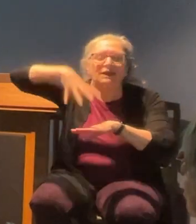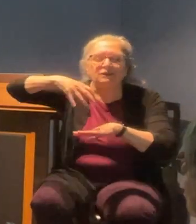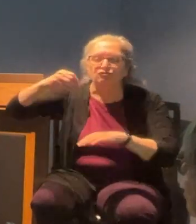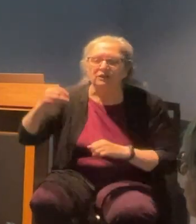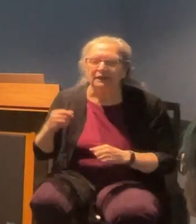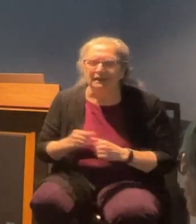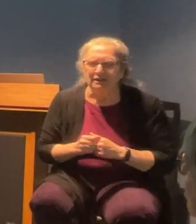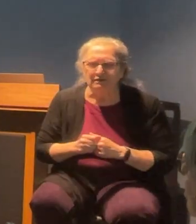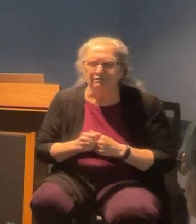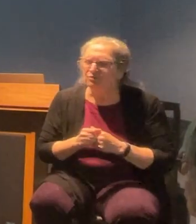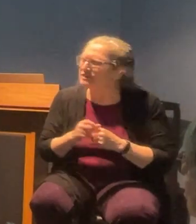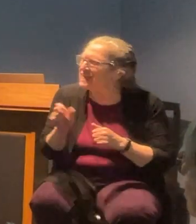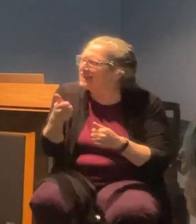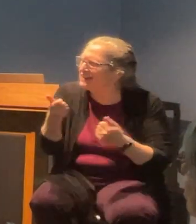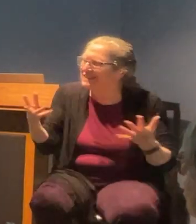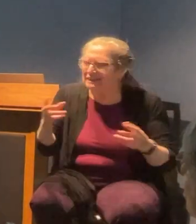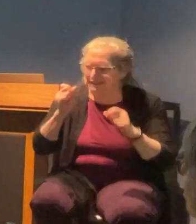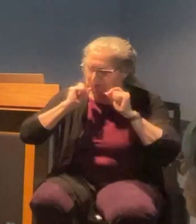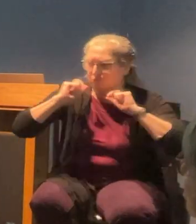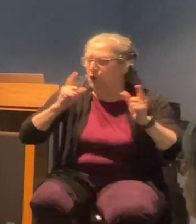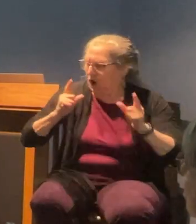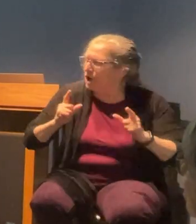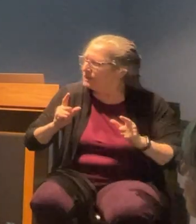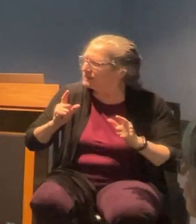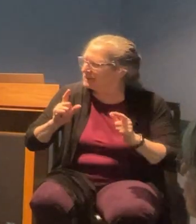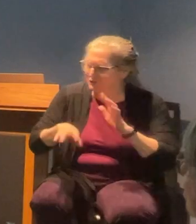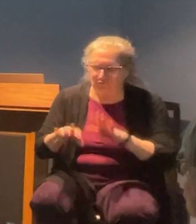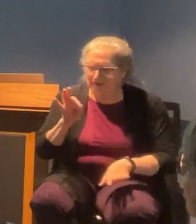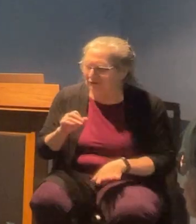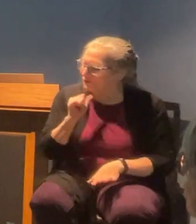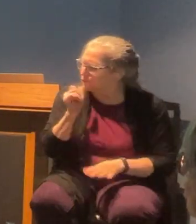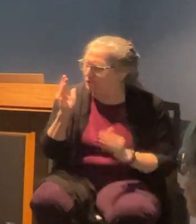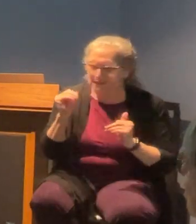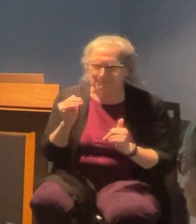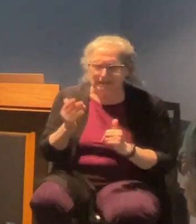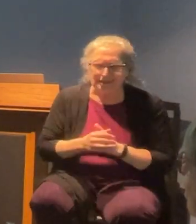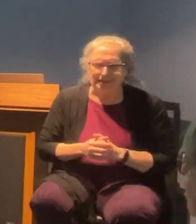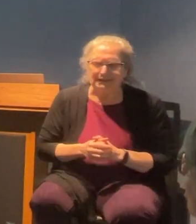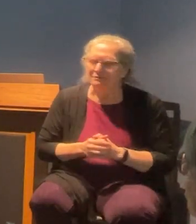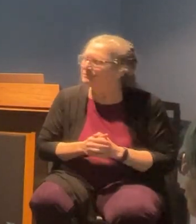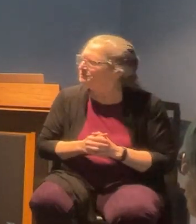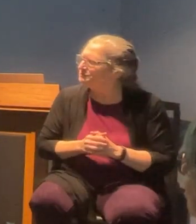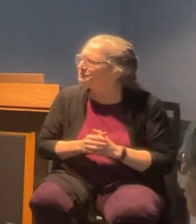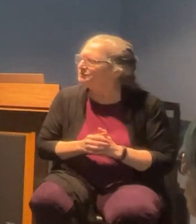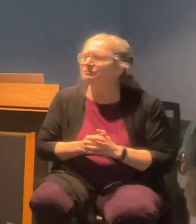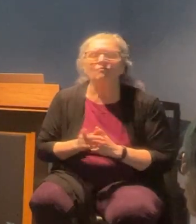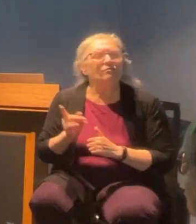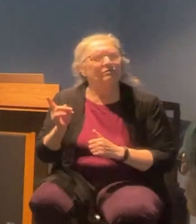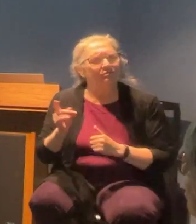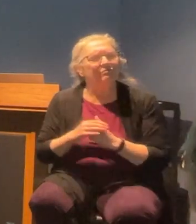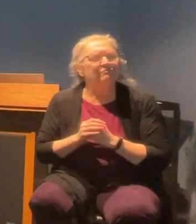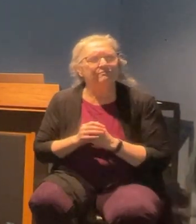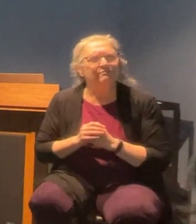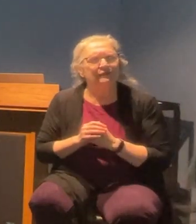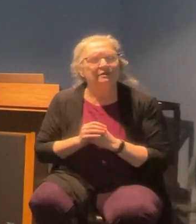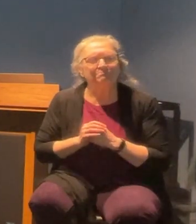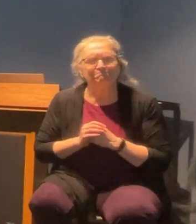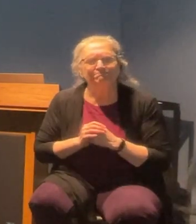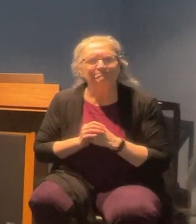something surprising that you found in that process that you were not expecting? Yeah, I